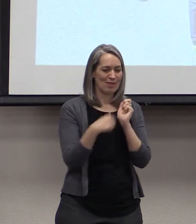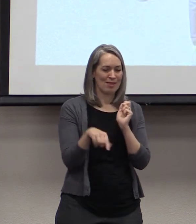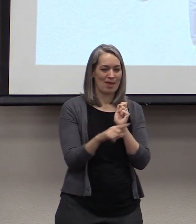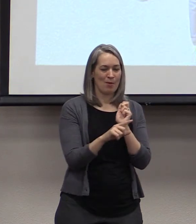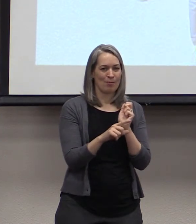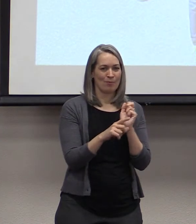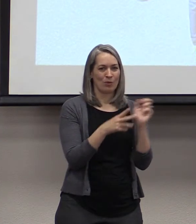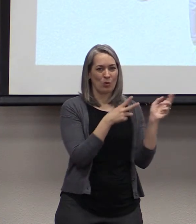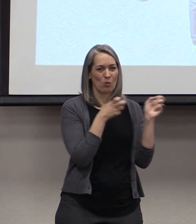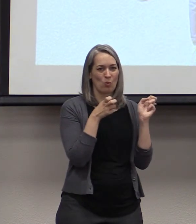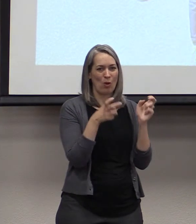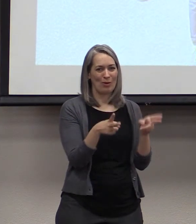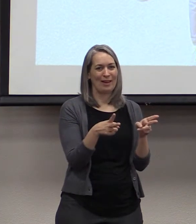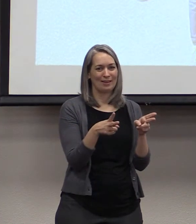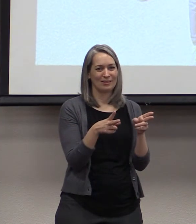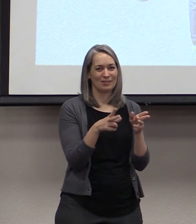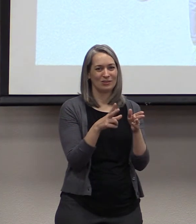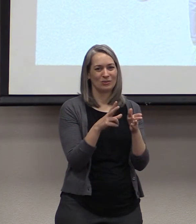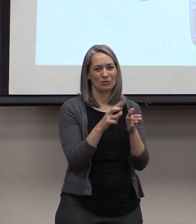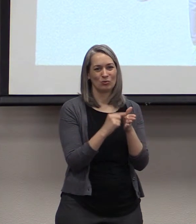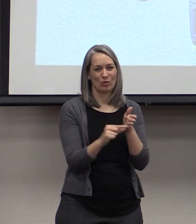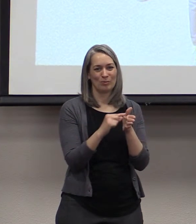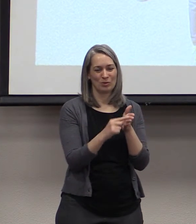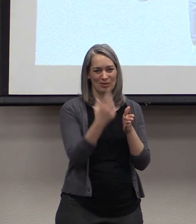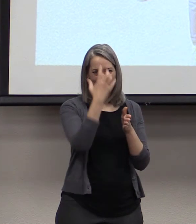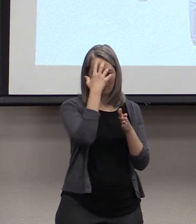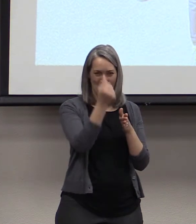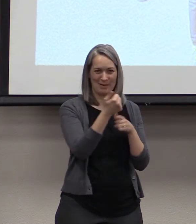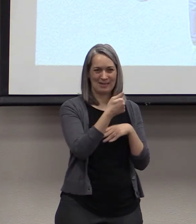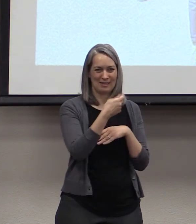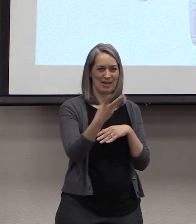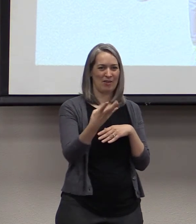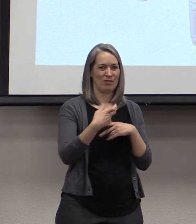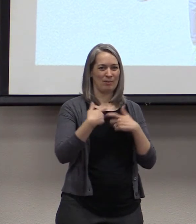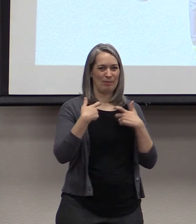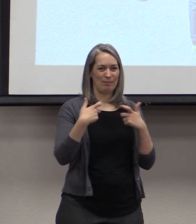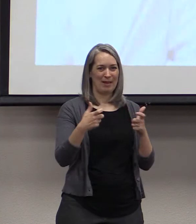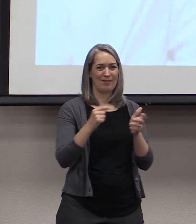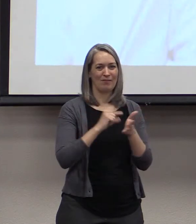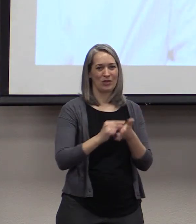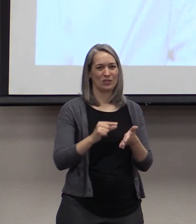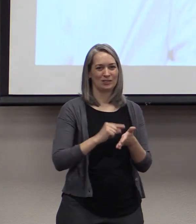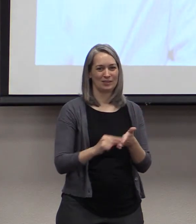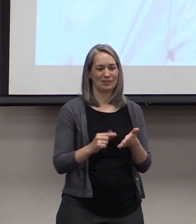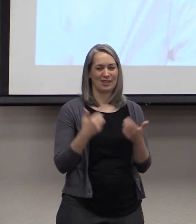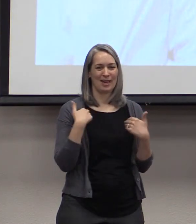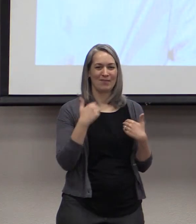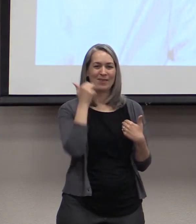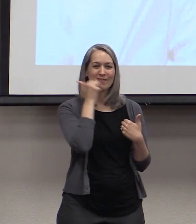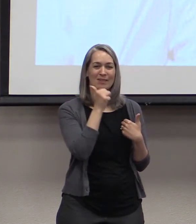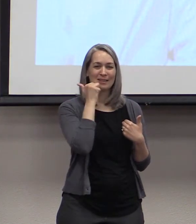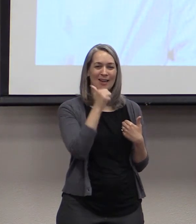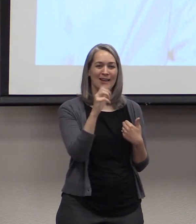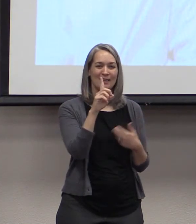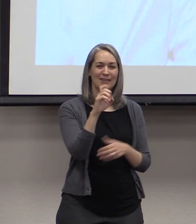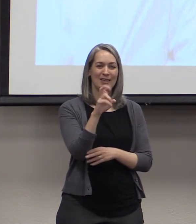reciting Scripture. They've memorized a number of large passages of Scripture. They have daily